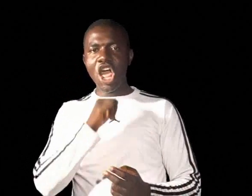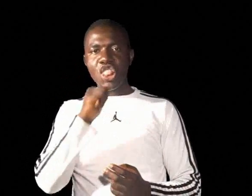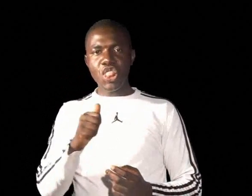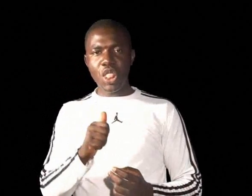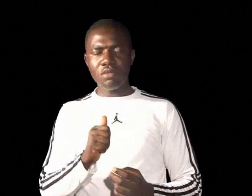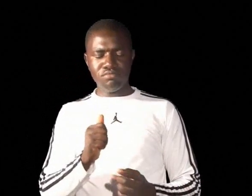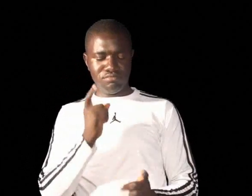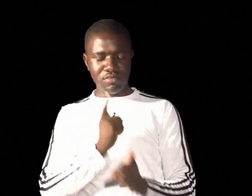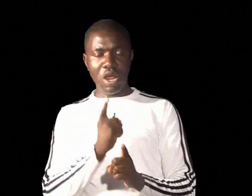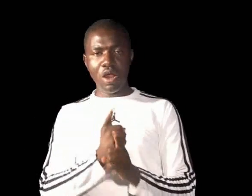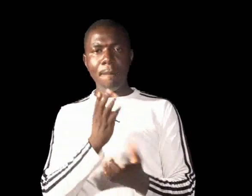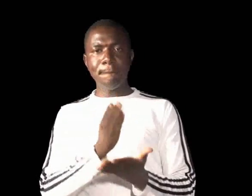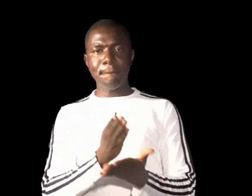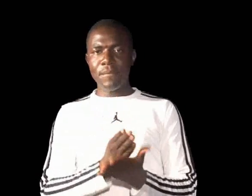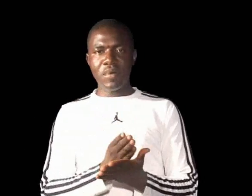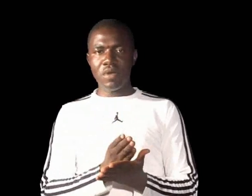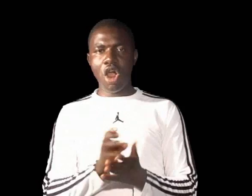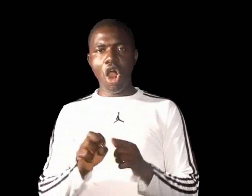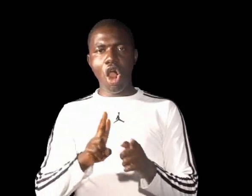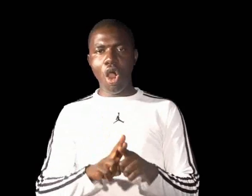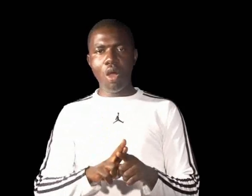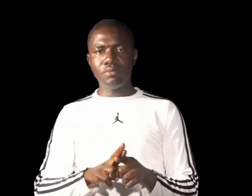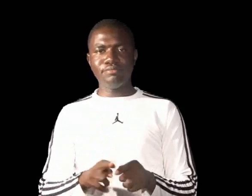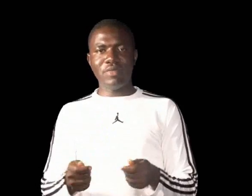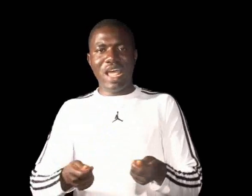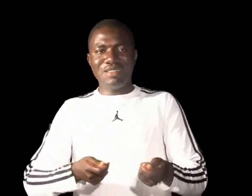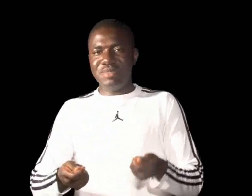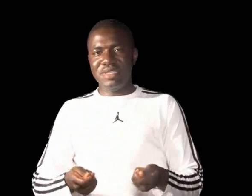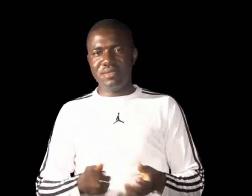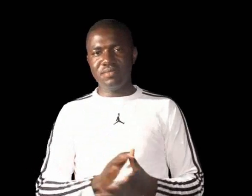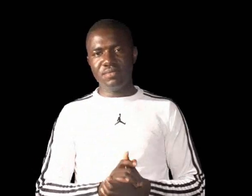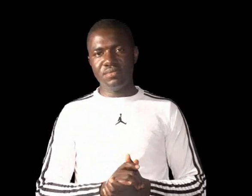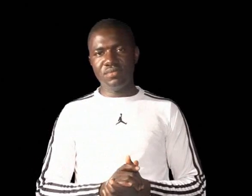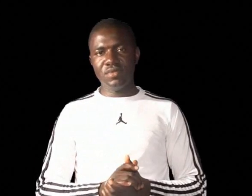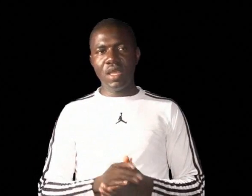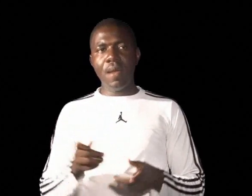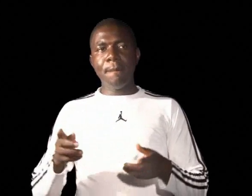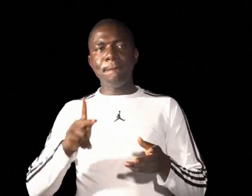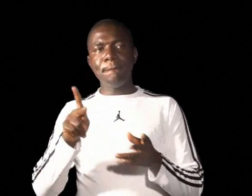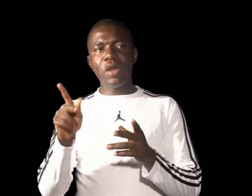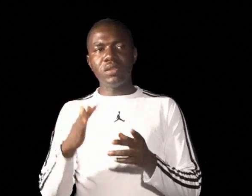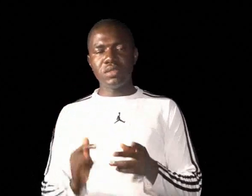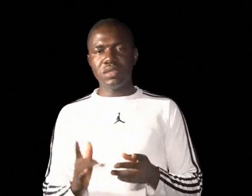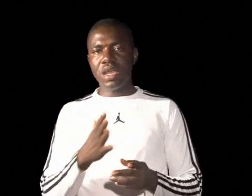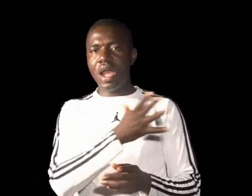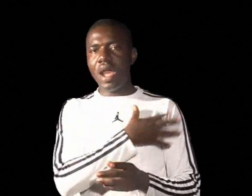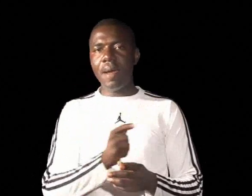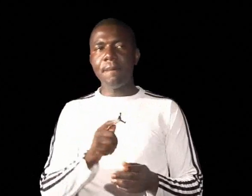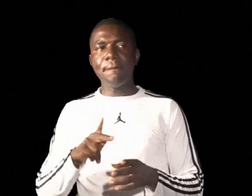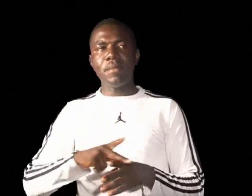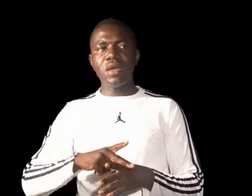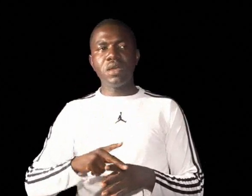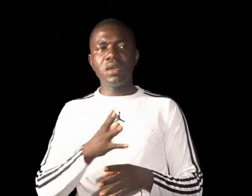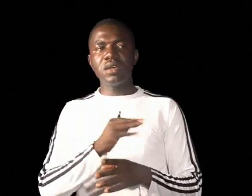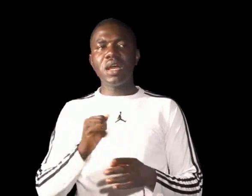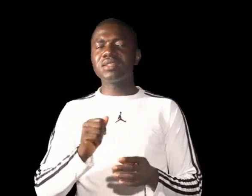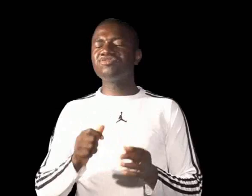adequately budgeted for or administered. The instinctive responses in policy and practice have generally been welfare